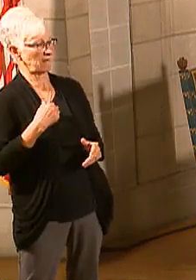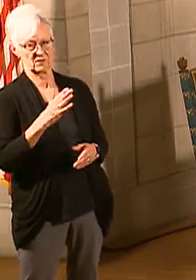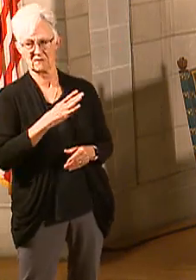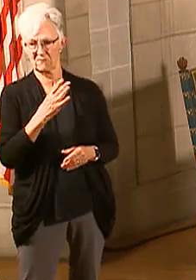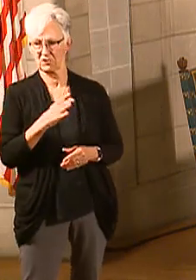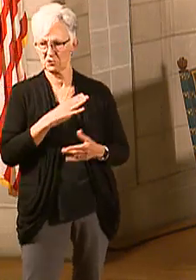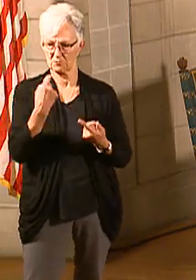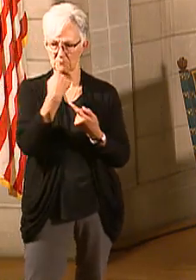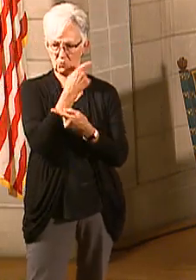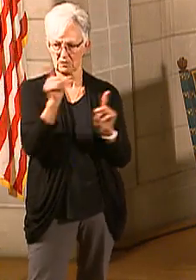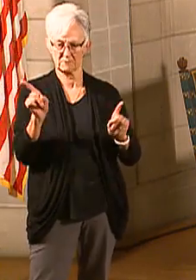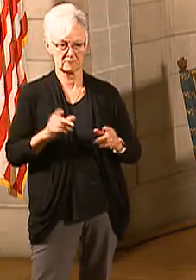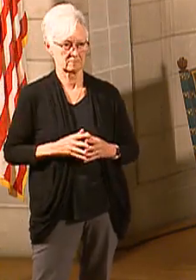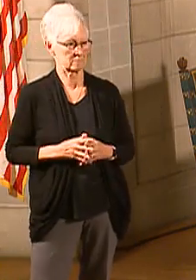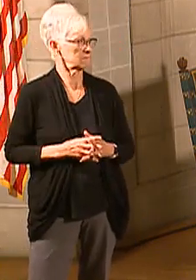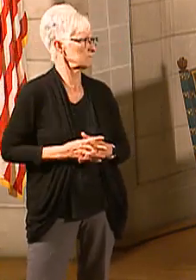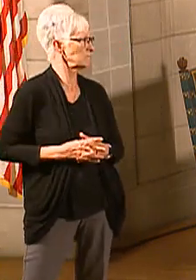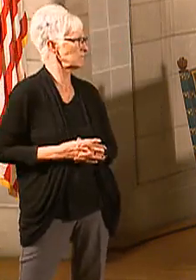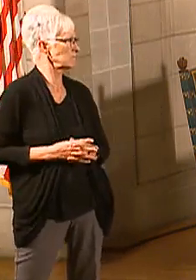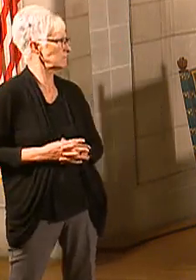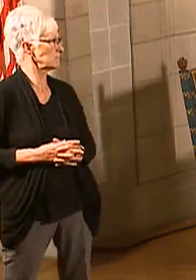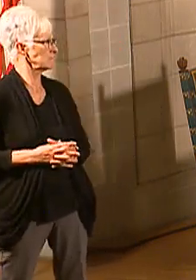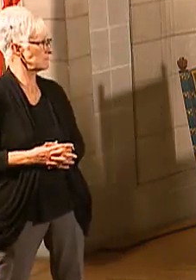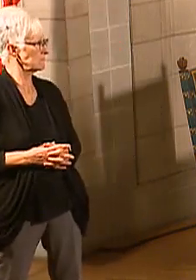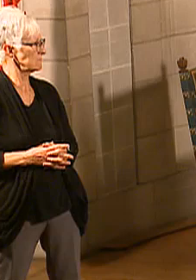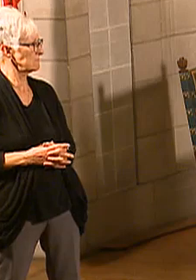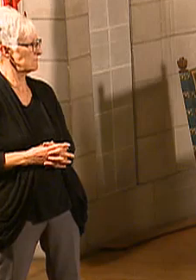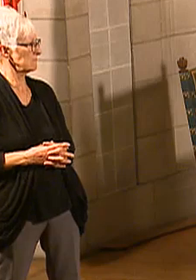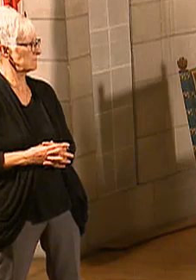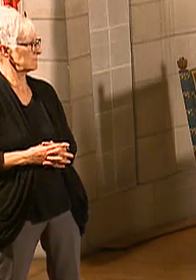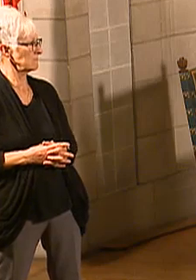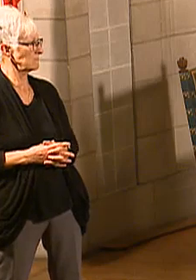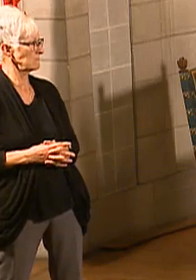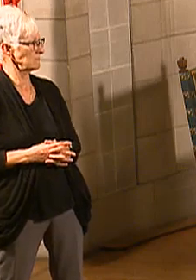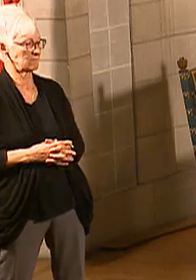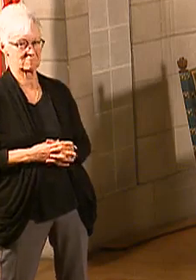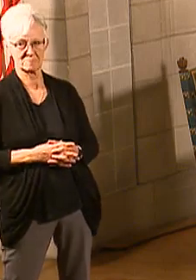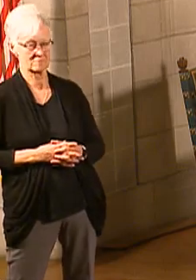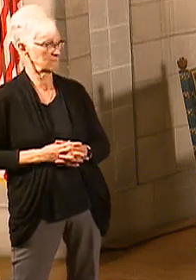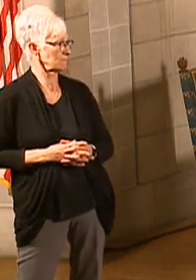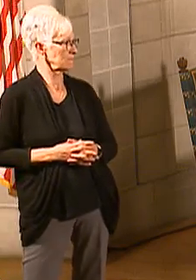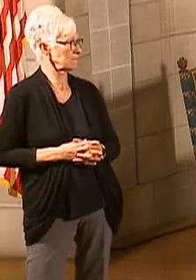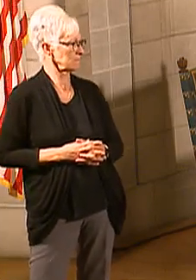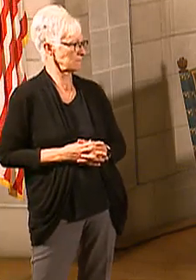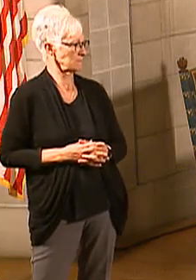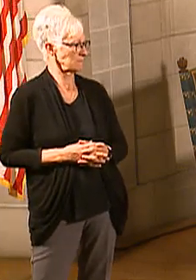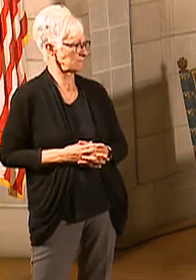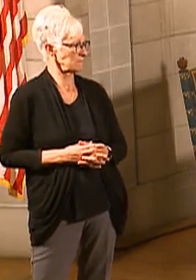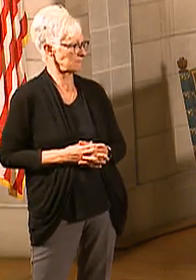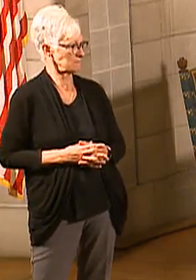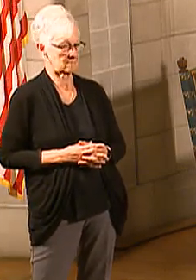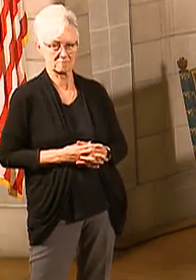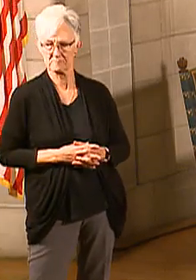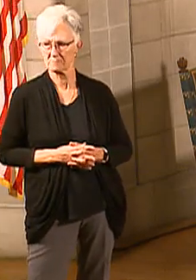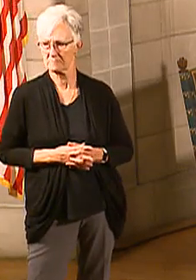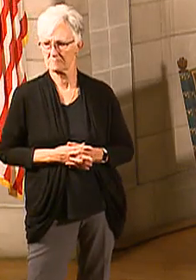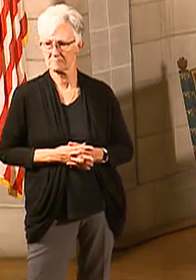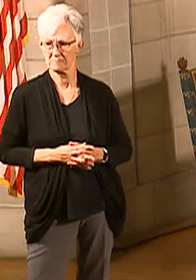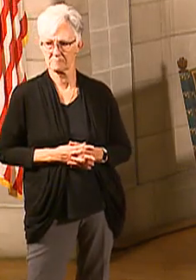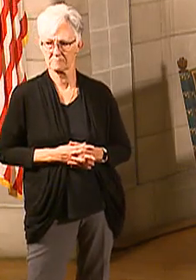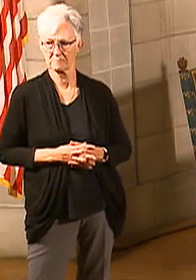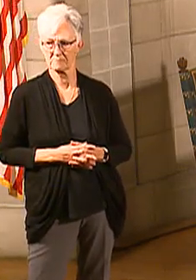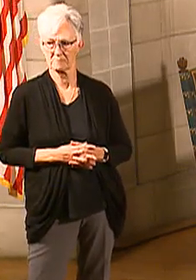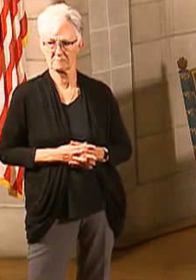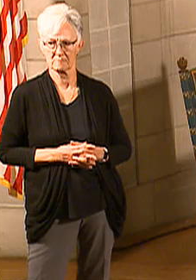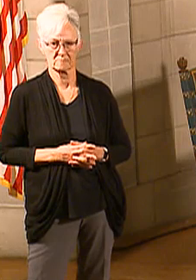here. Stephanie, if I'd ask you to hold on to that, please. Thank you. And with that,